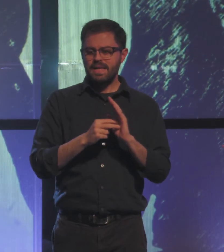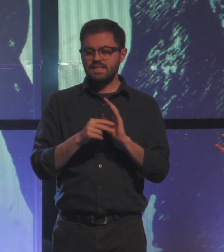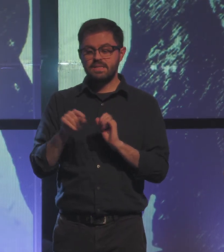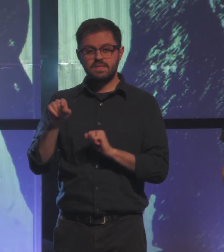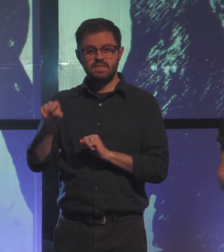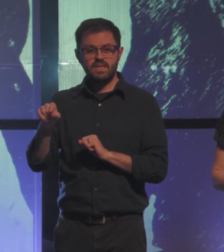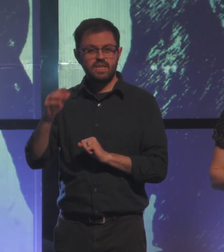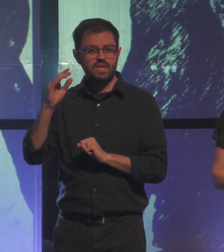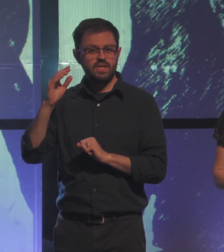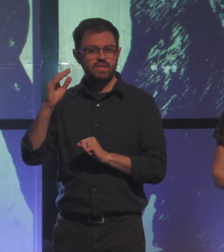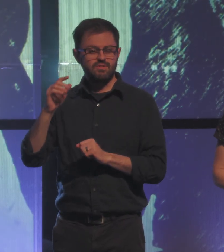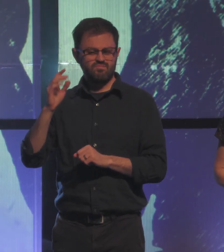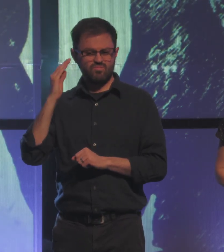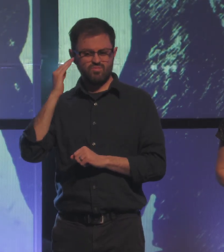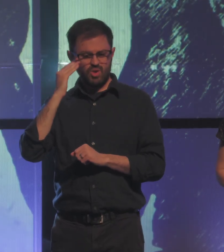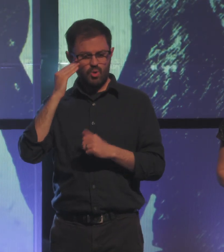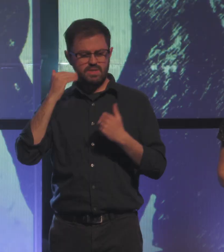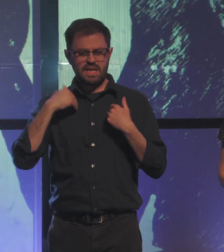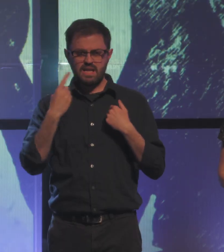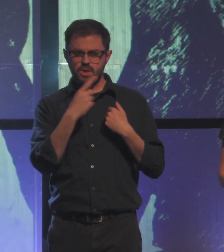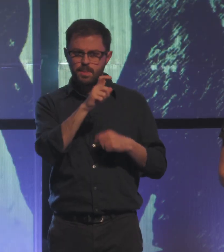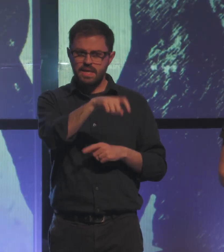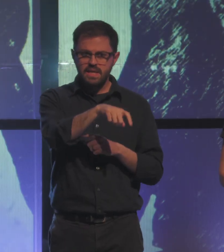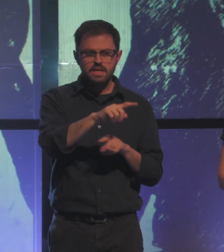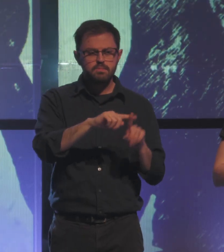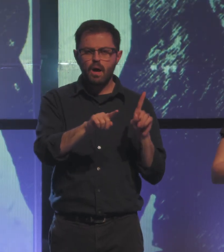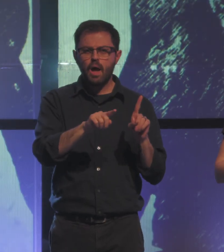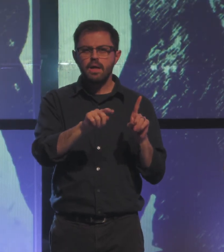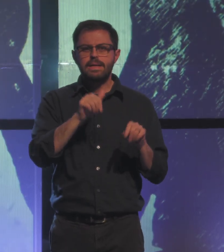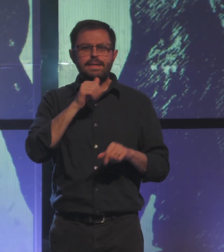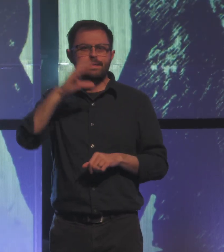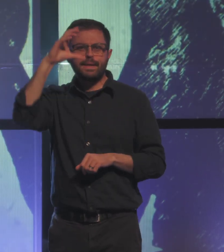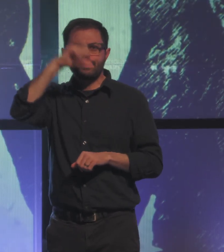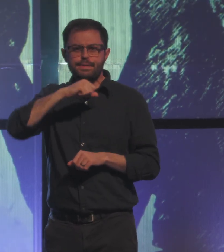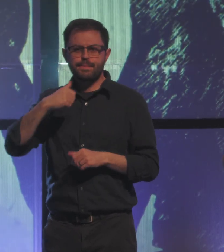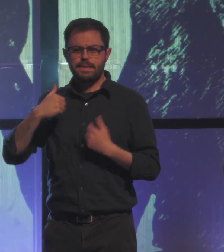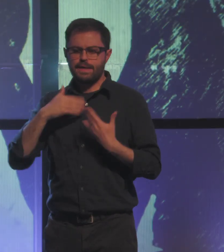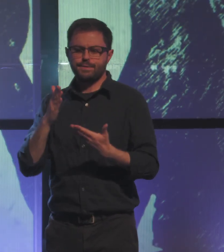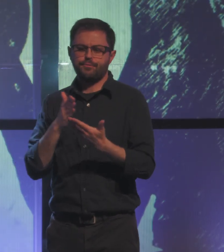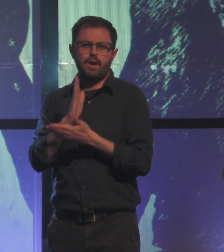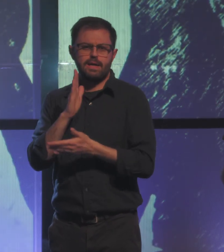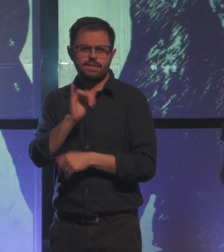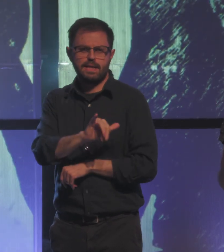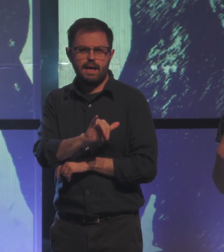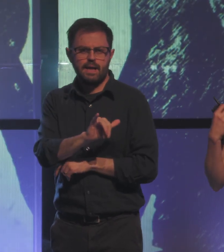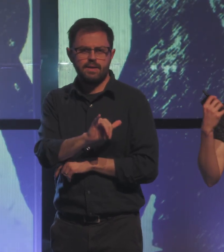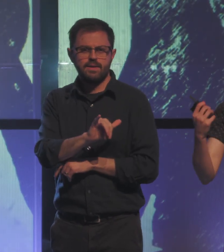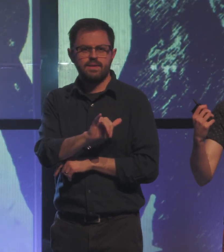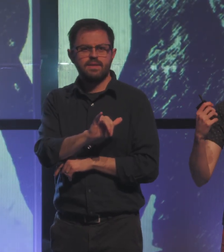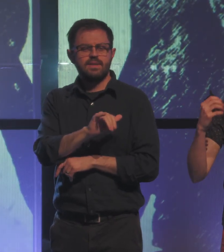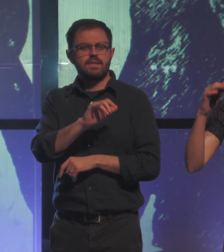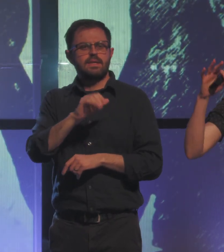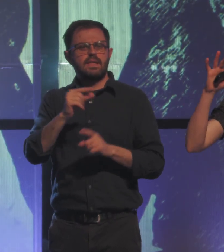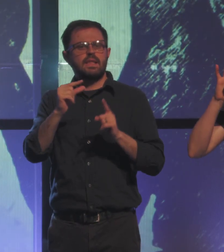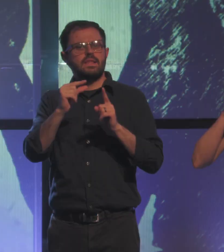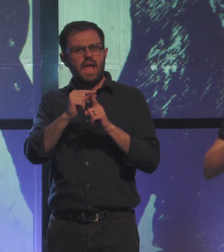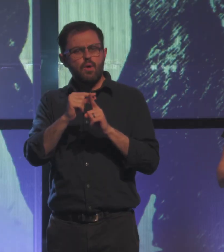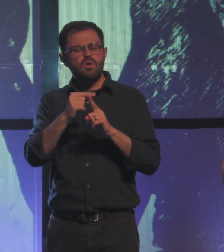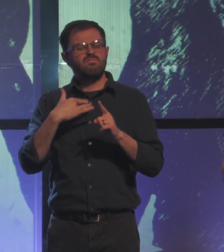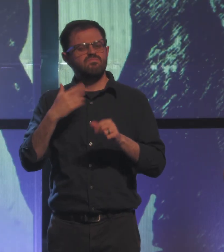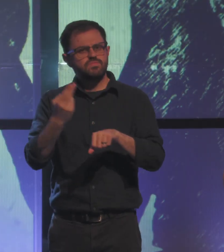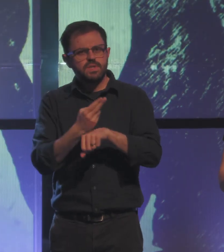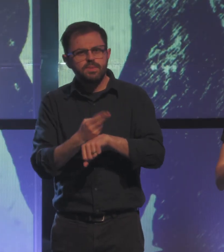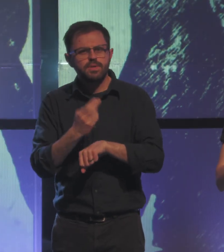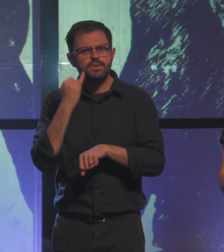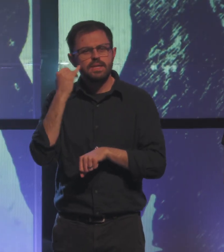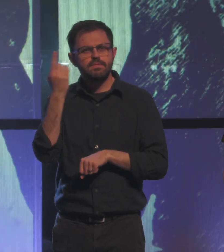but is not presuming entitlement. Mercy is a word that someone will use when they are